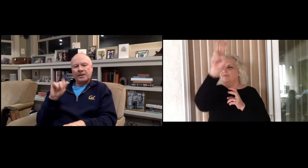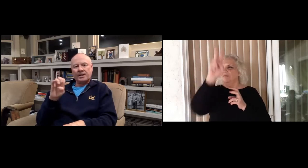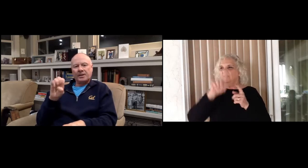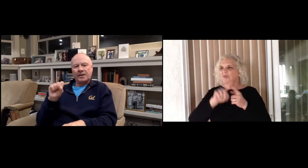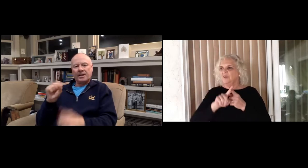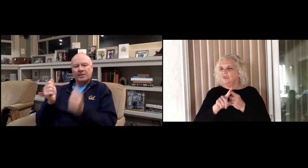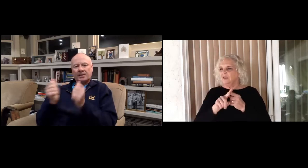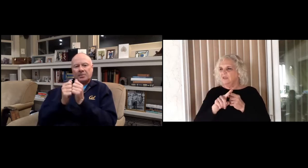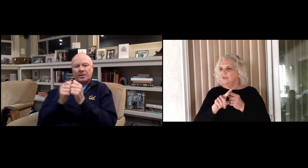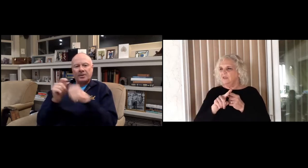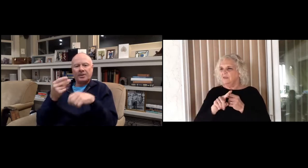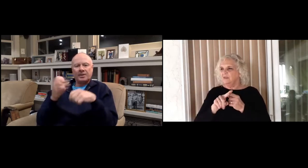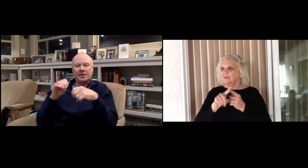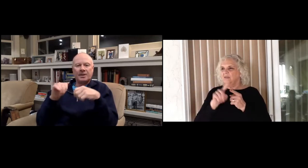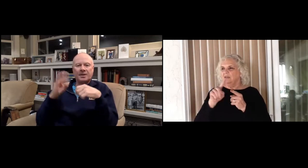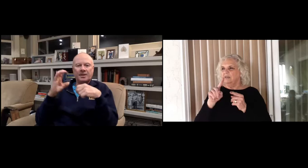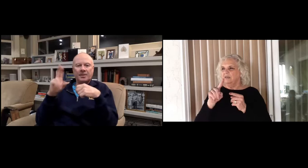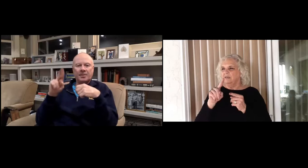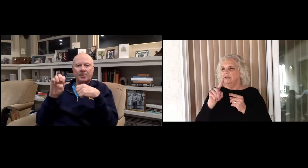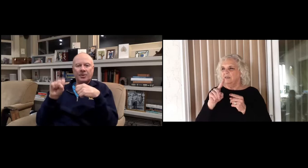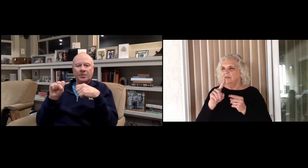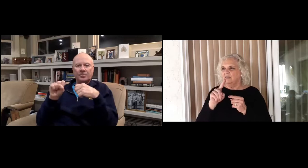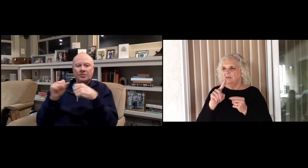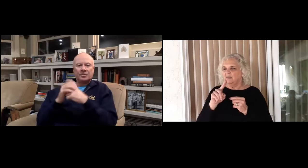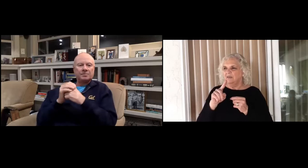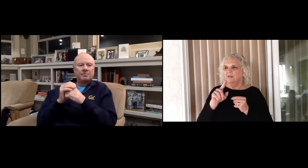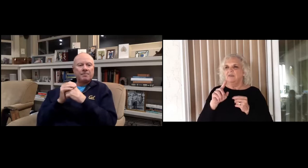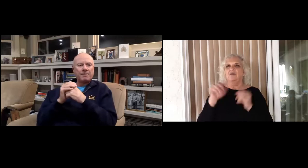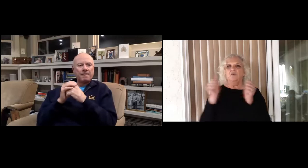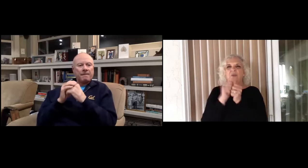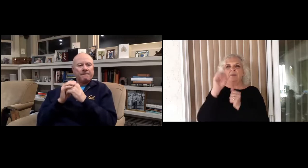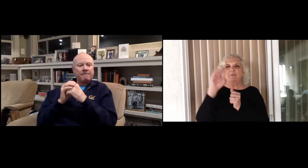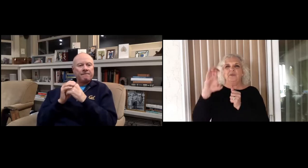serene lakes with the Kuhns.